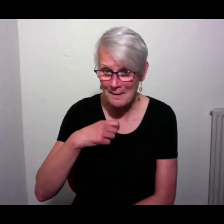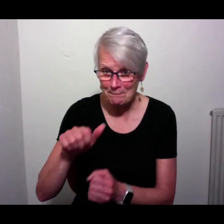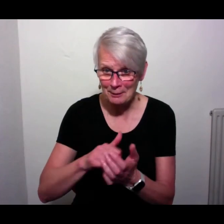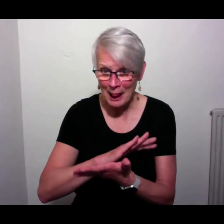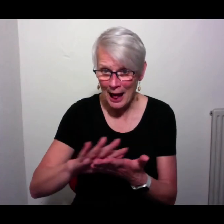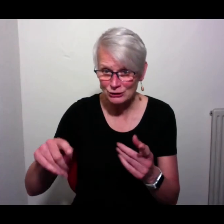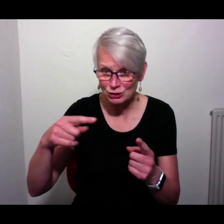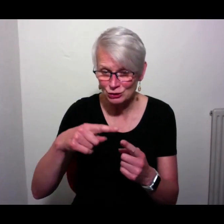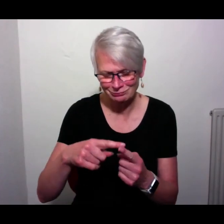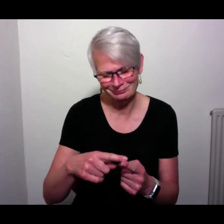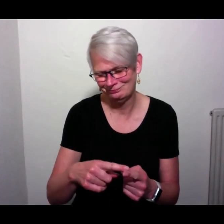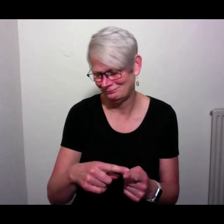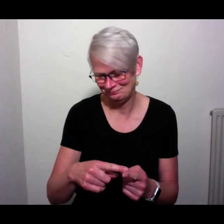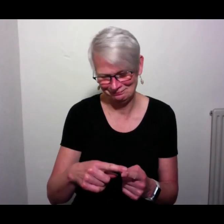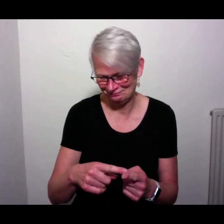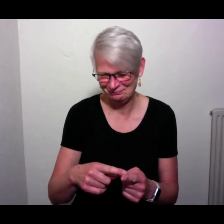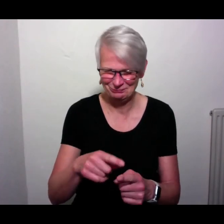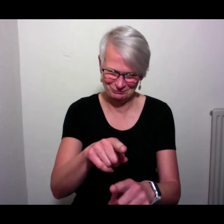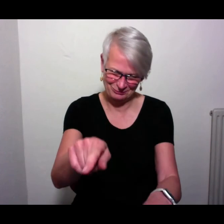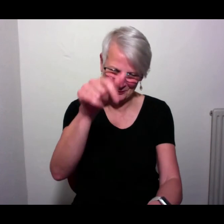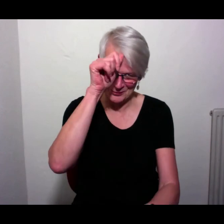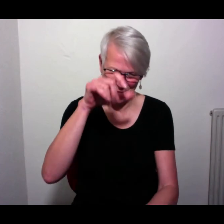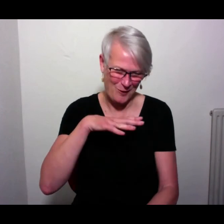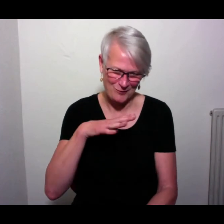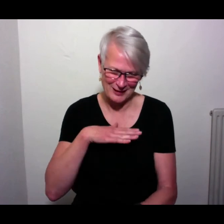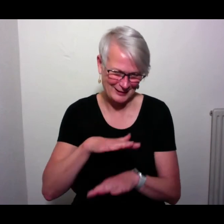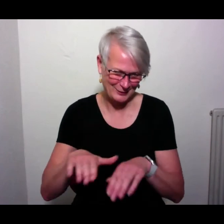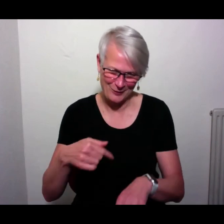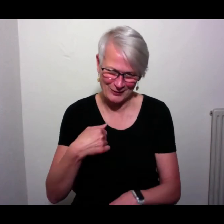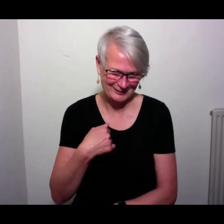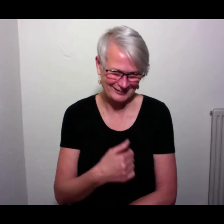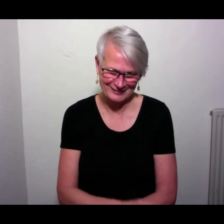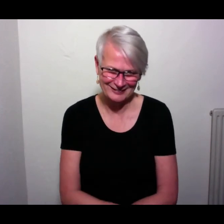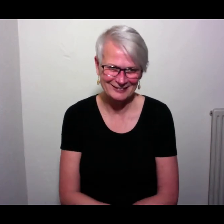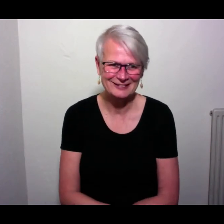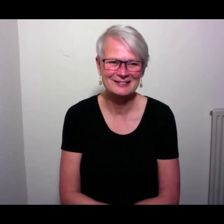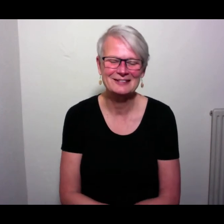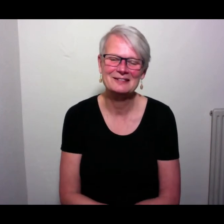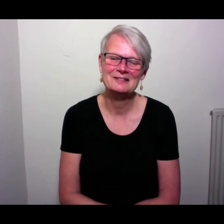My name isn't Blanche, but I think some of you probably knew that.